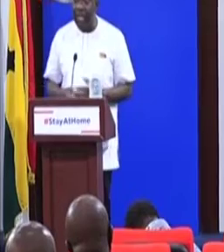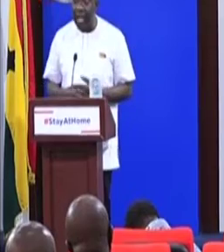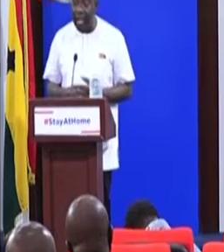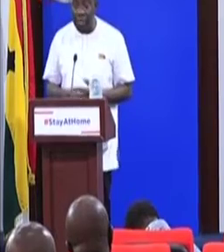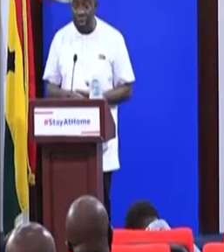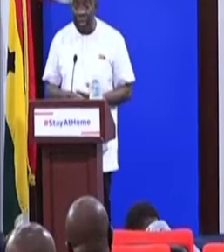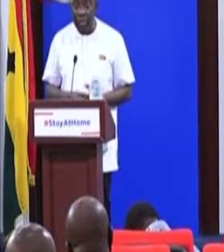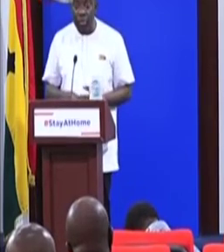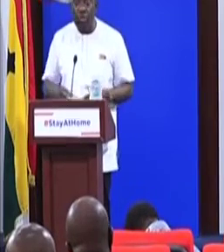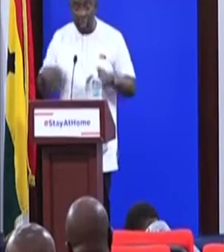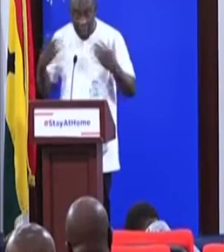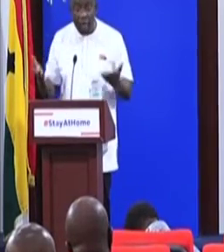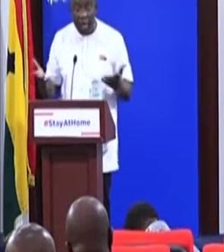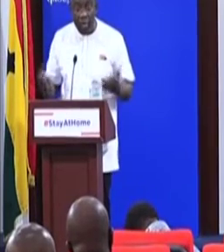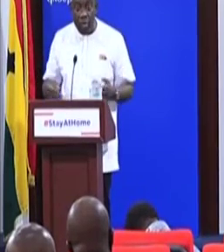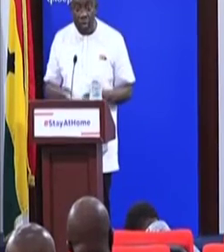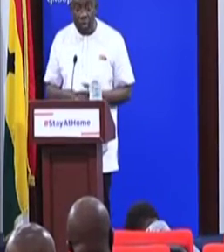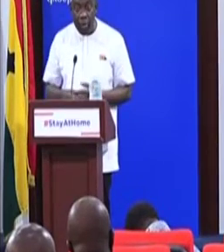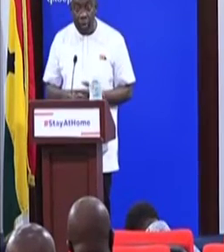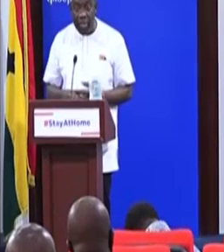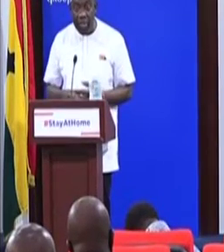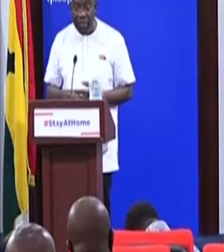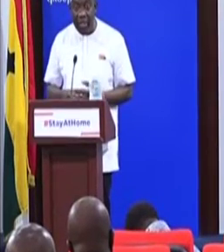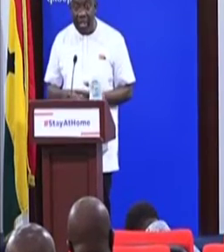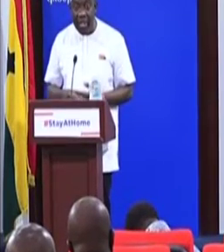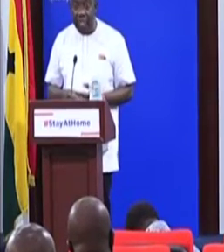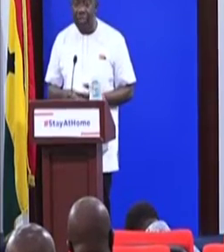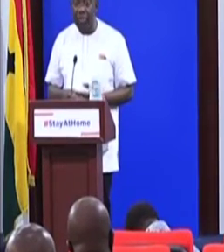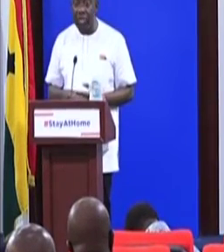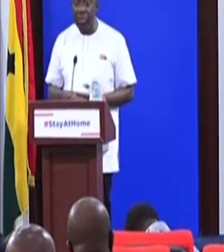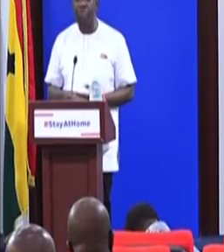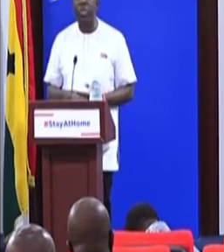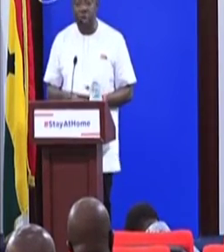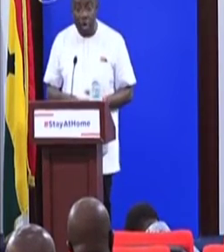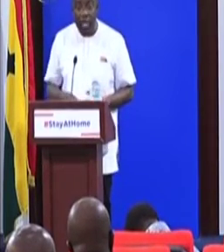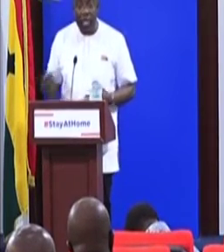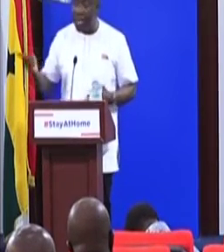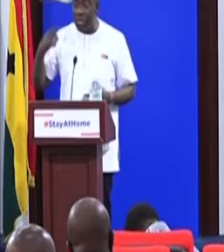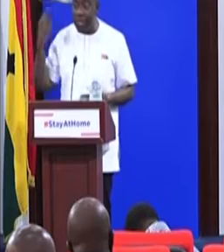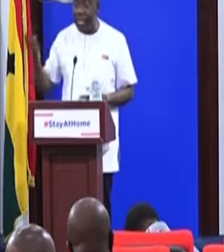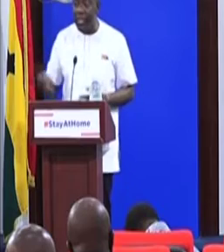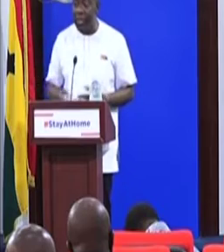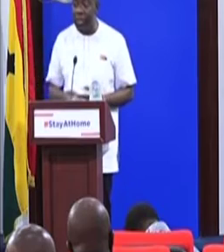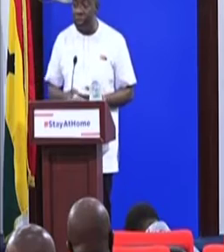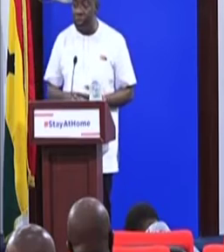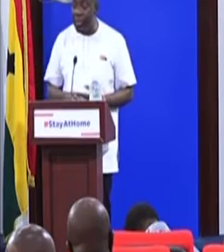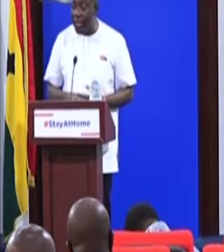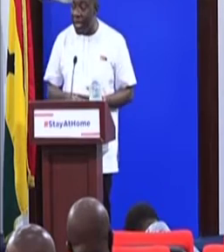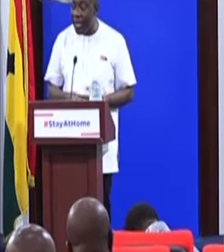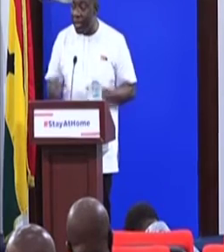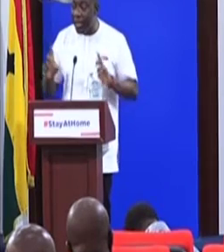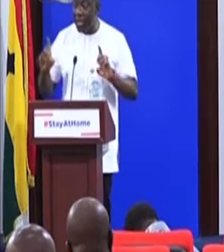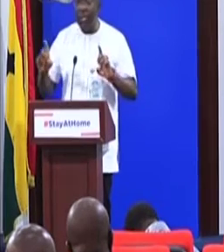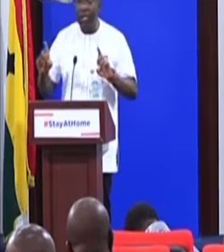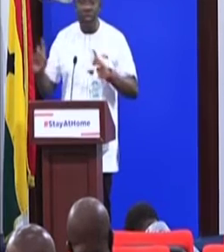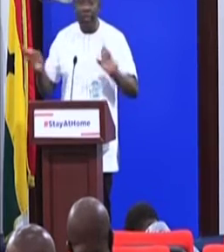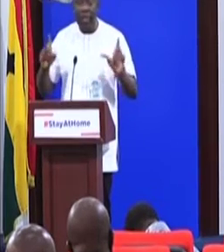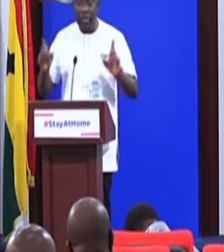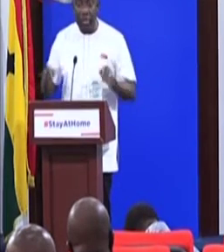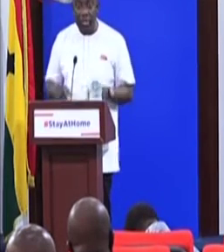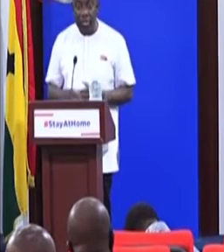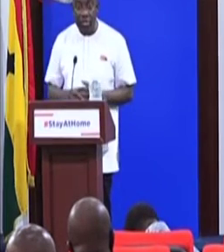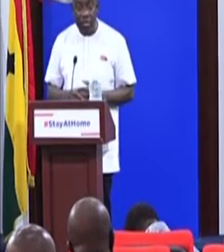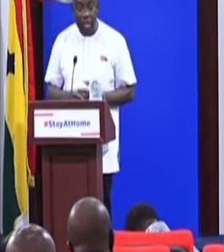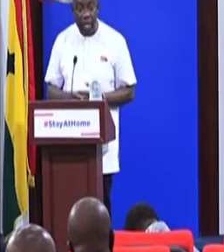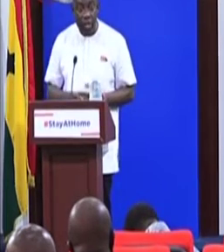that you will be let through. They will have to go through the processes of asking the necessary questions to be sure that it's not just anybody who's put a branding on some